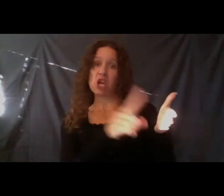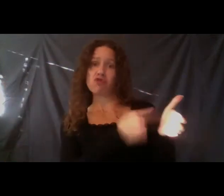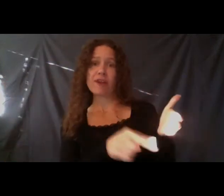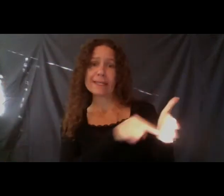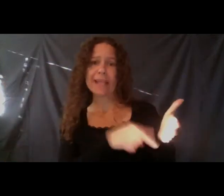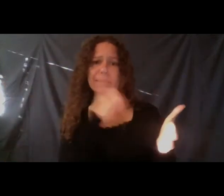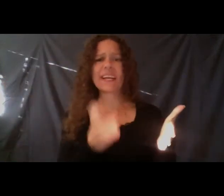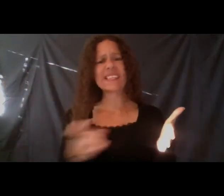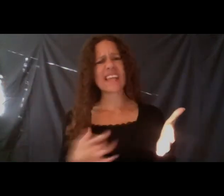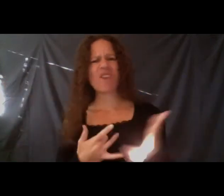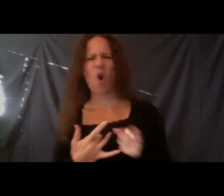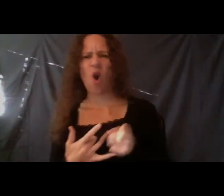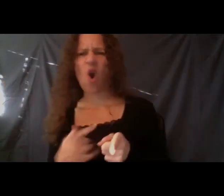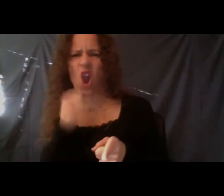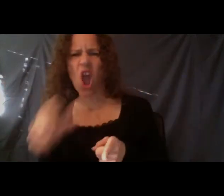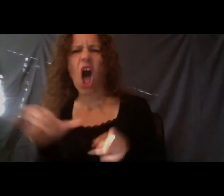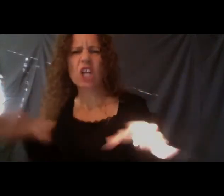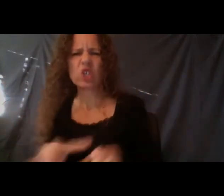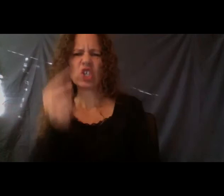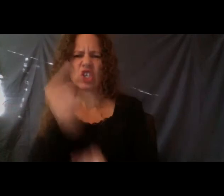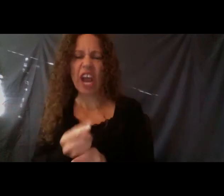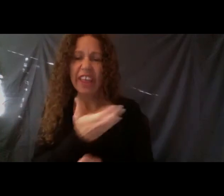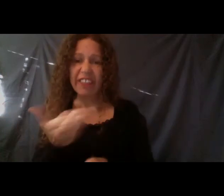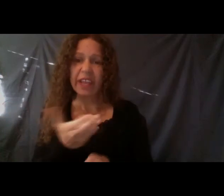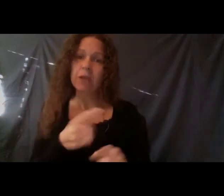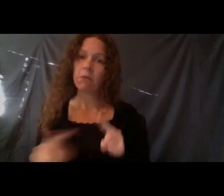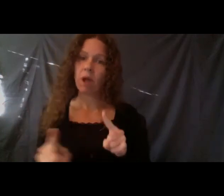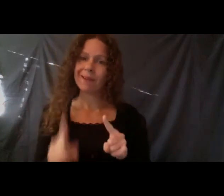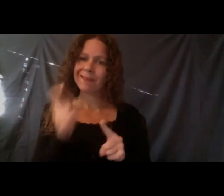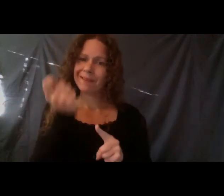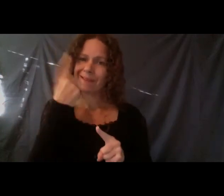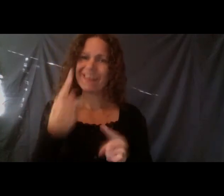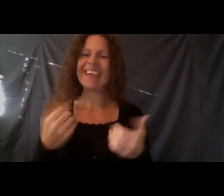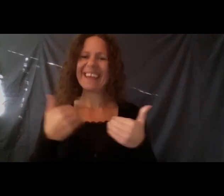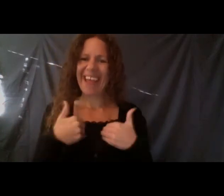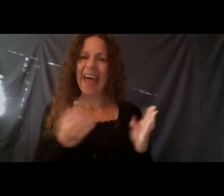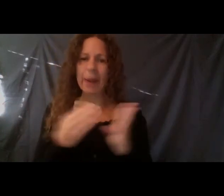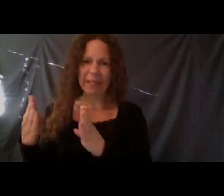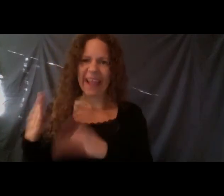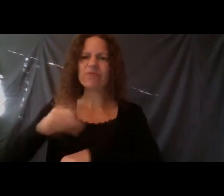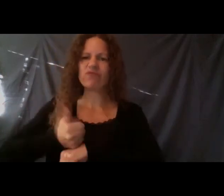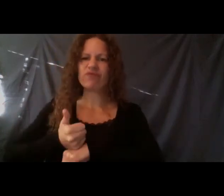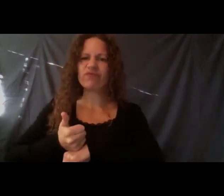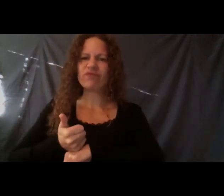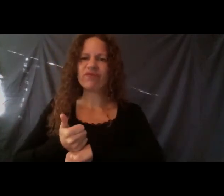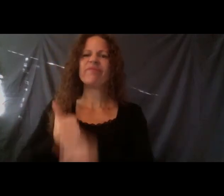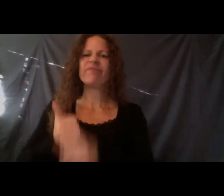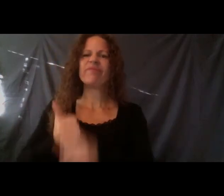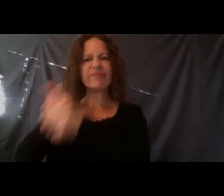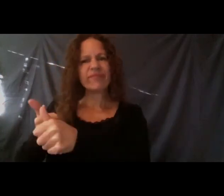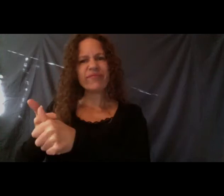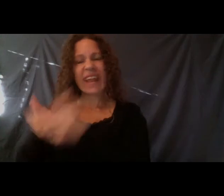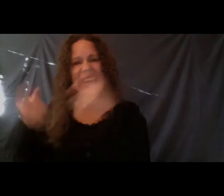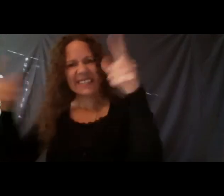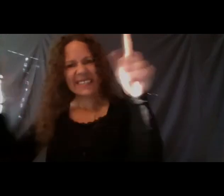they thought was the right thing to do. But you know what? He had a plan and he worked his plan and he did it and we made it and we